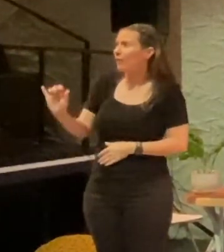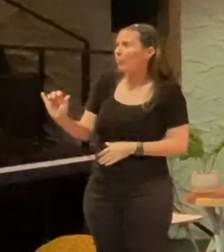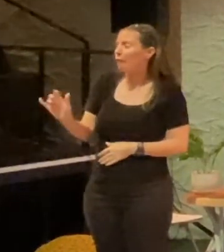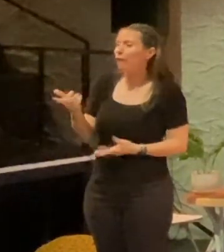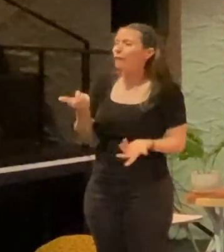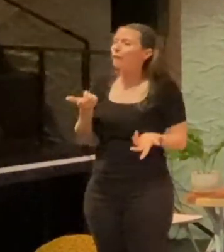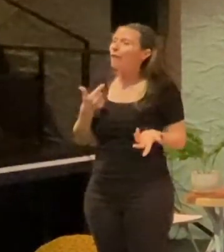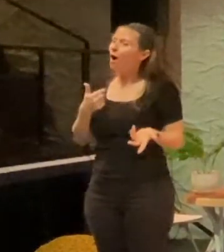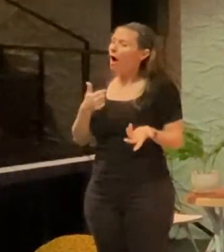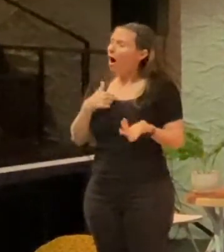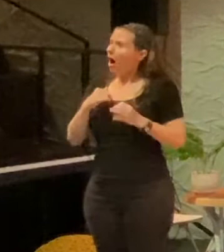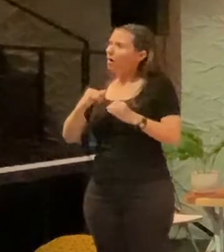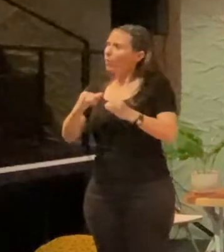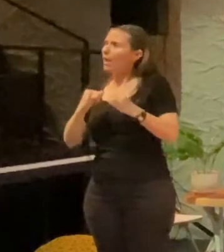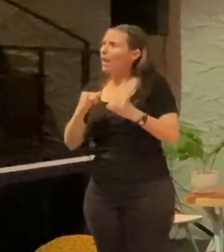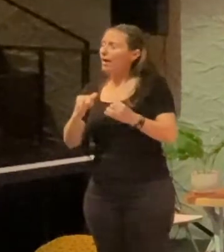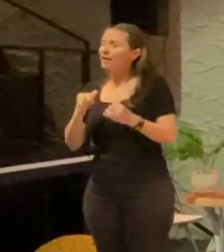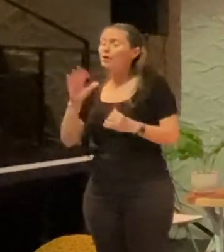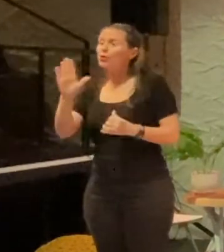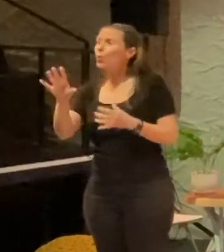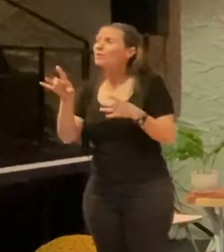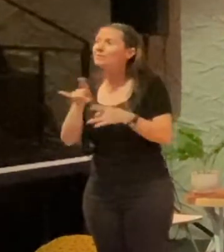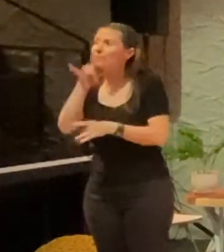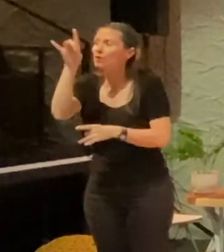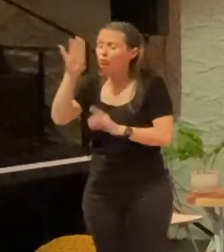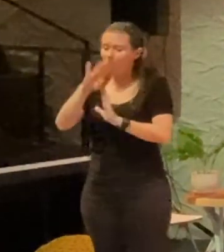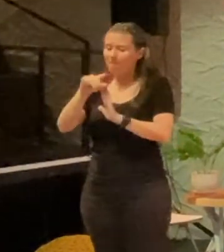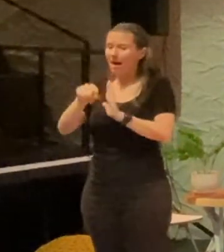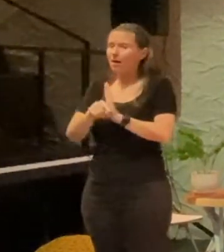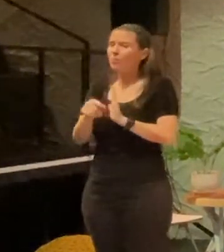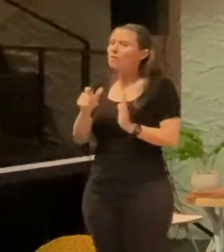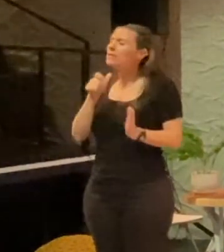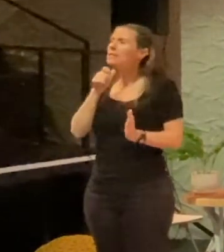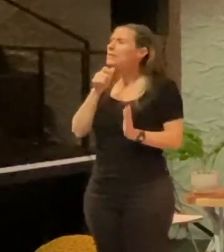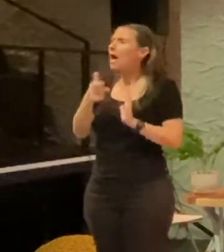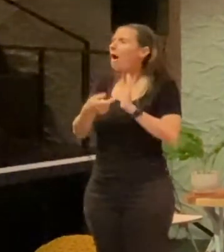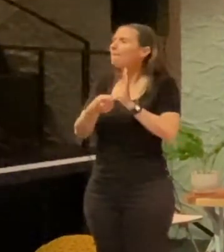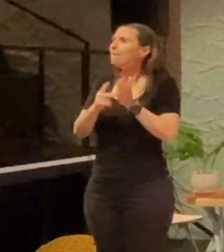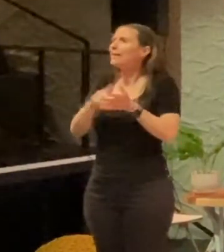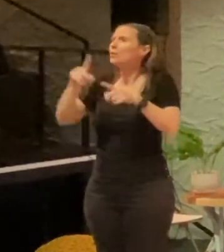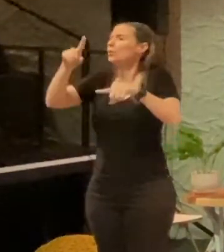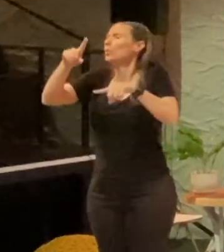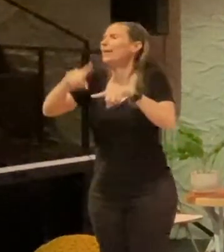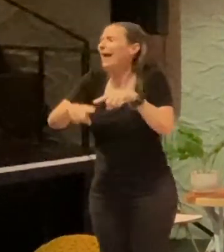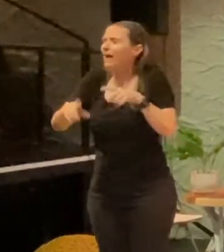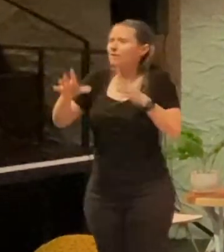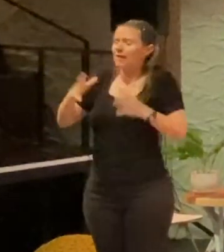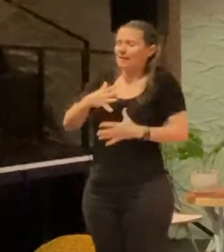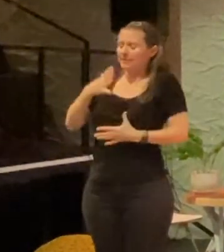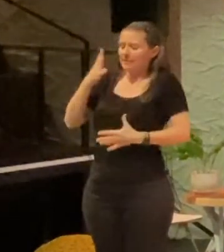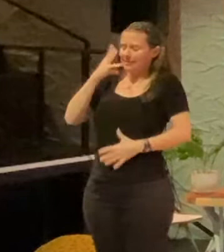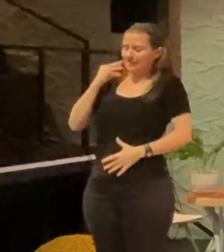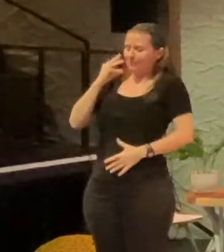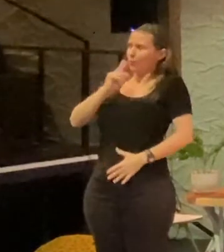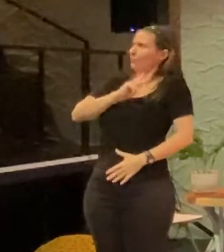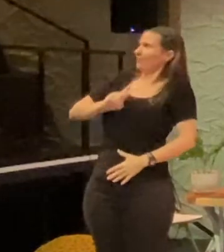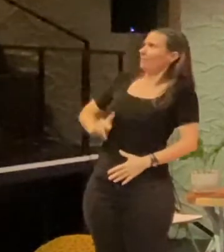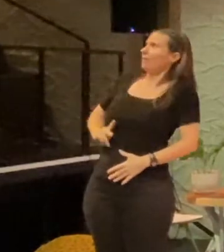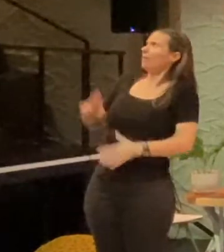And he's saying that your spiritual background doesn't discount your ability to experience the kingdom of